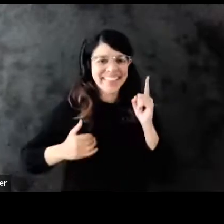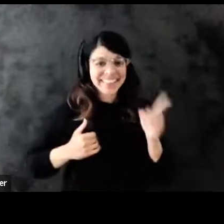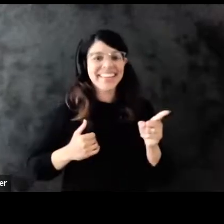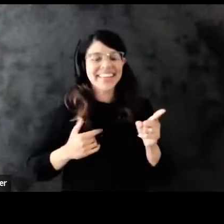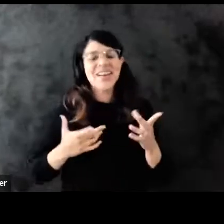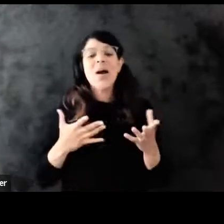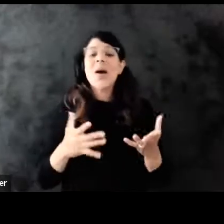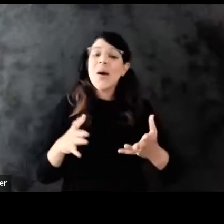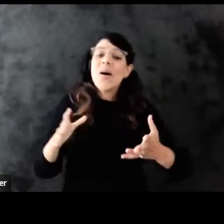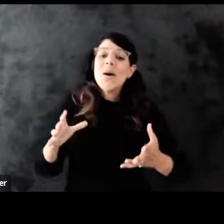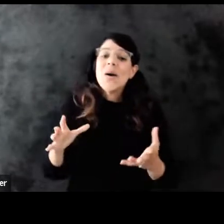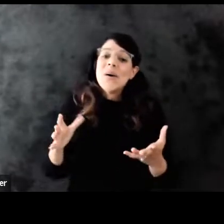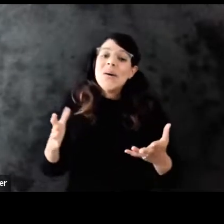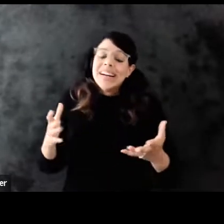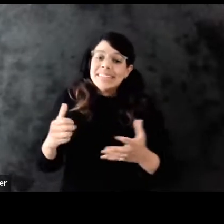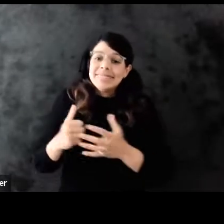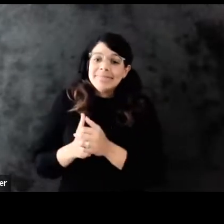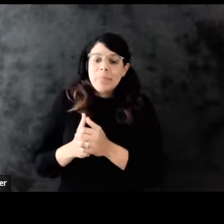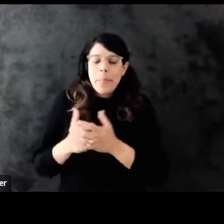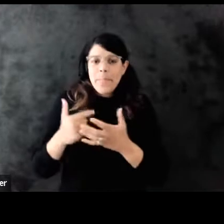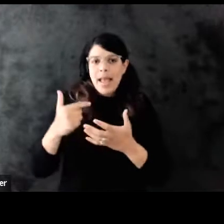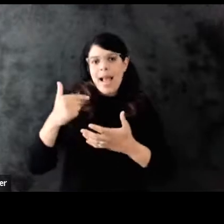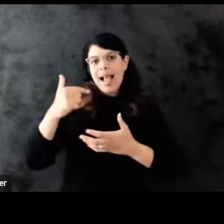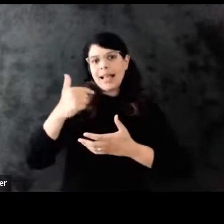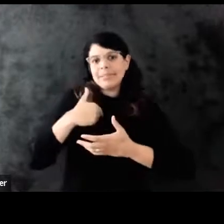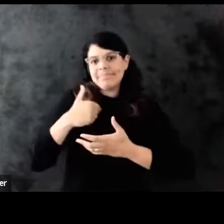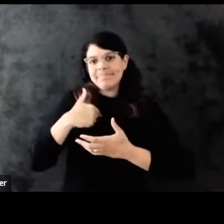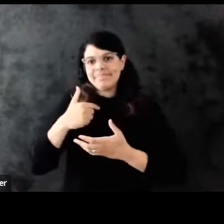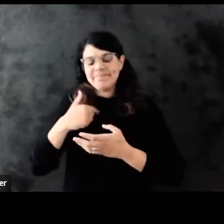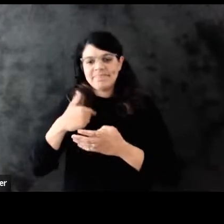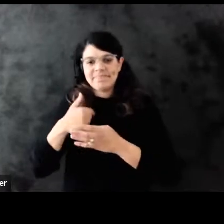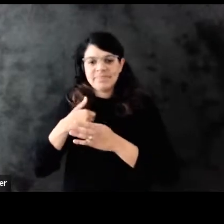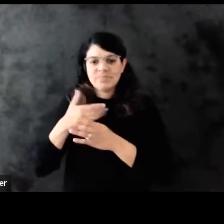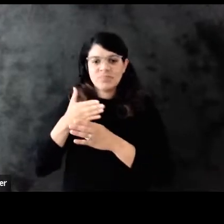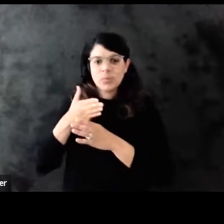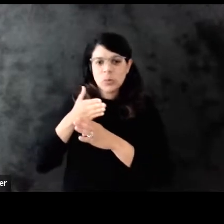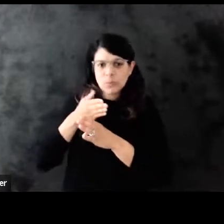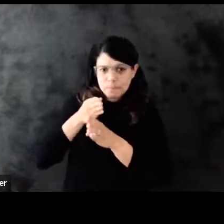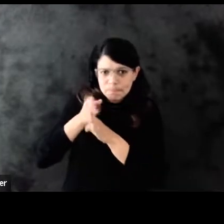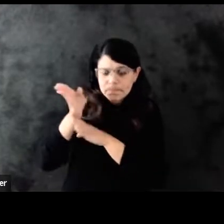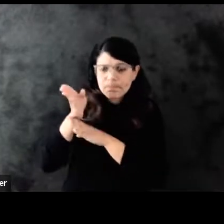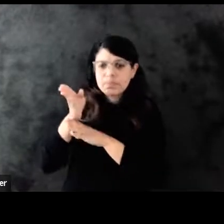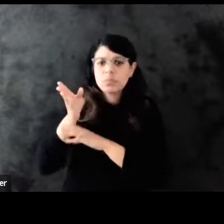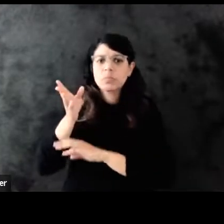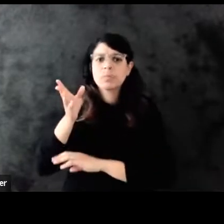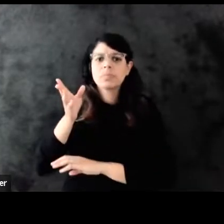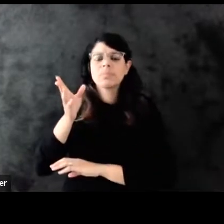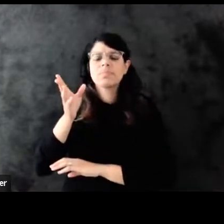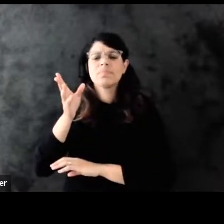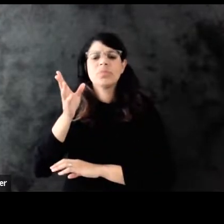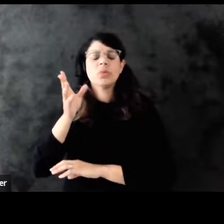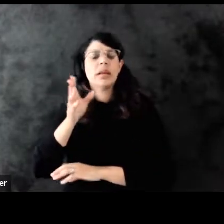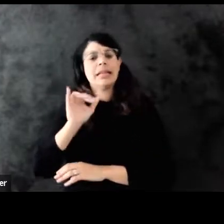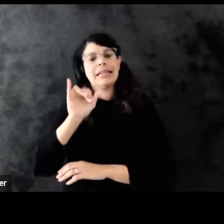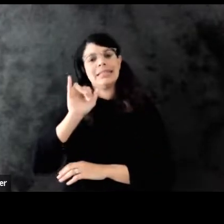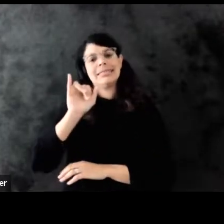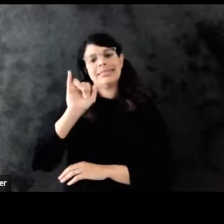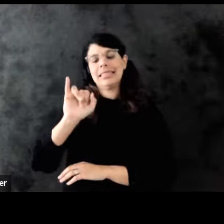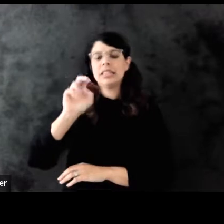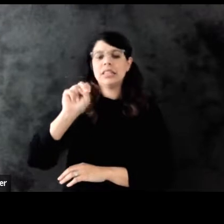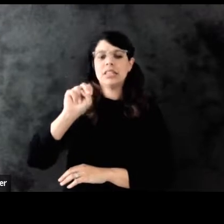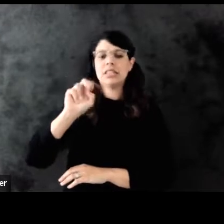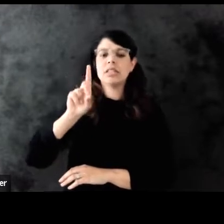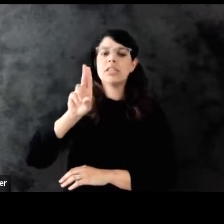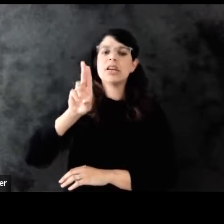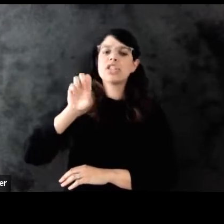and you will learn a lot of things that you could use as a pencil. So I started thinking about it. That doesn't make sense. And